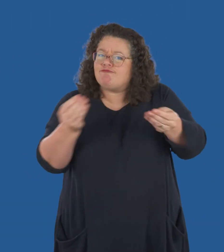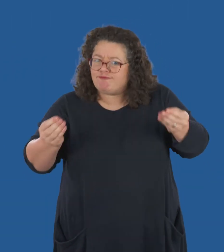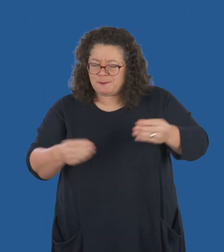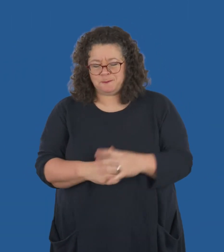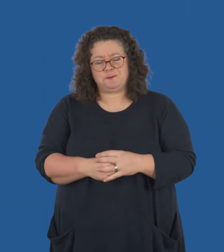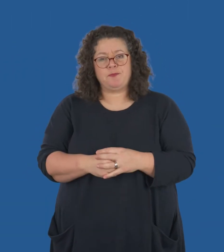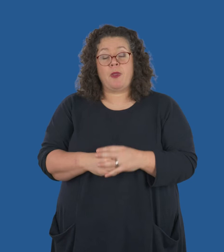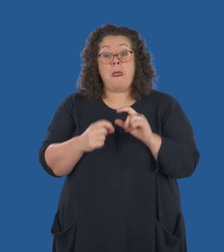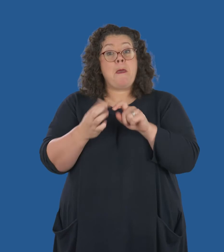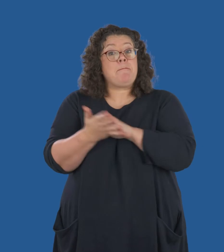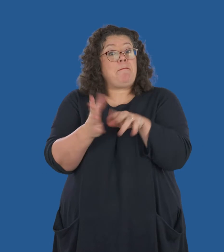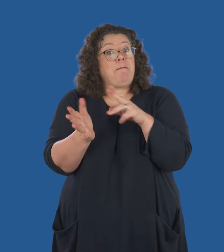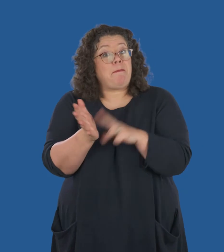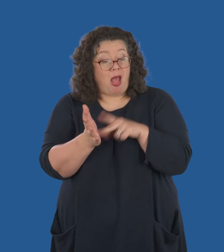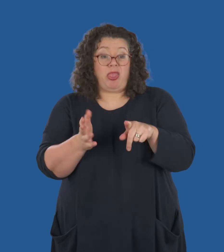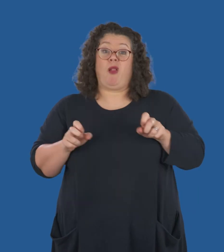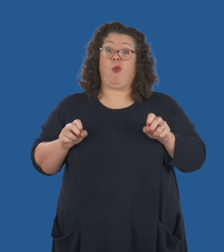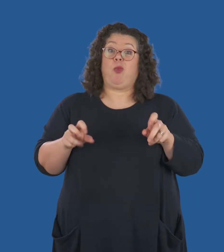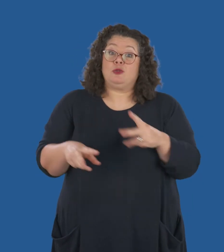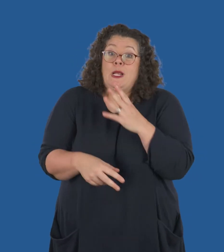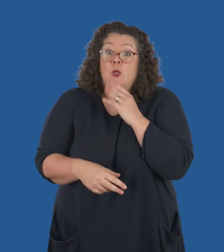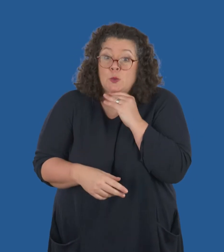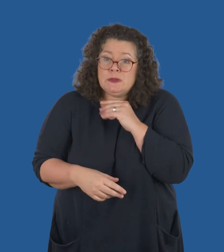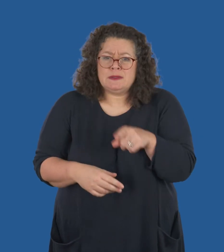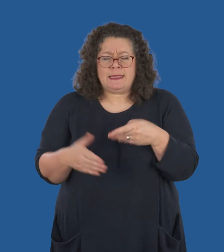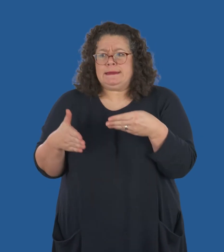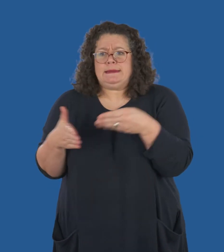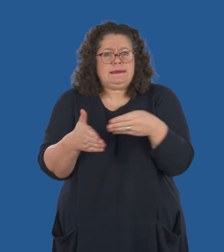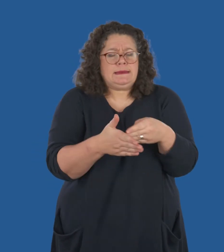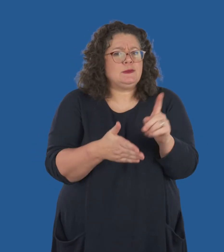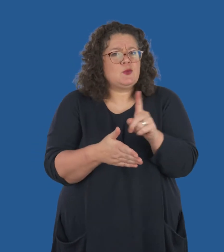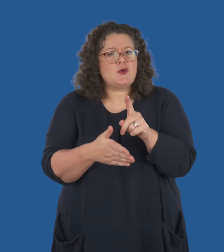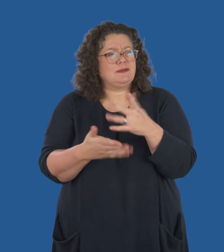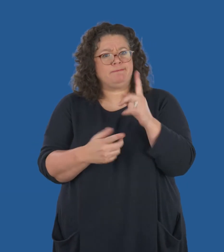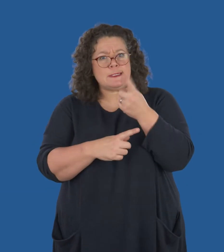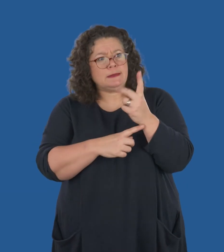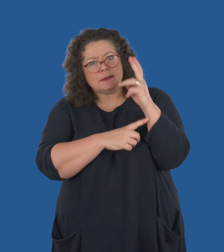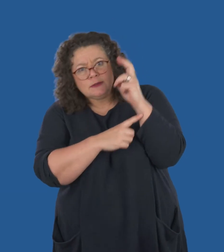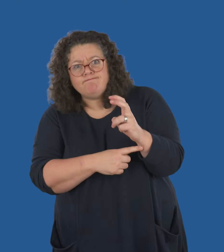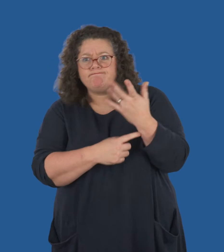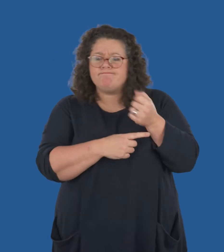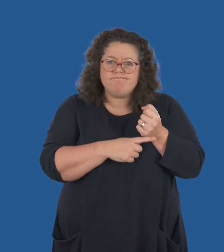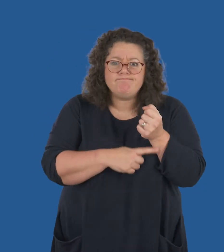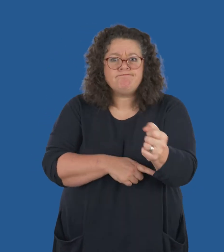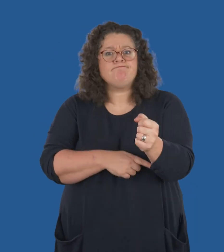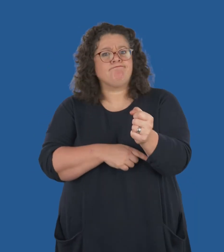Bethan is a wheelchair user and faces barriers to the use of public transport to get around her ward to canvass and attend